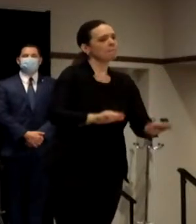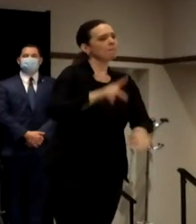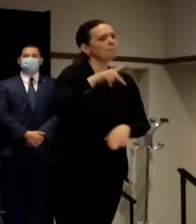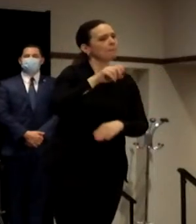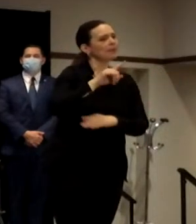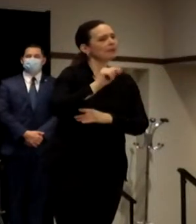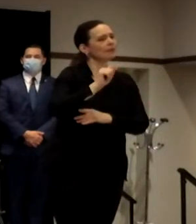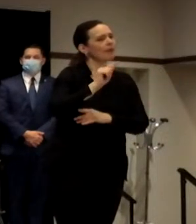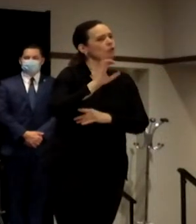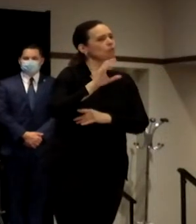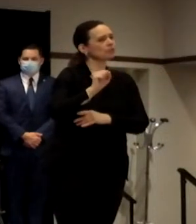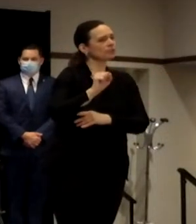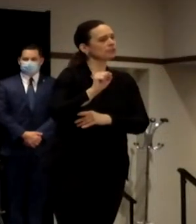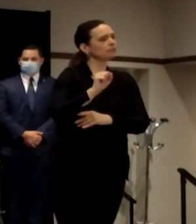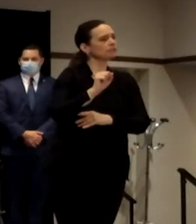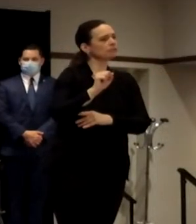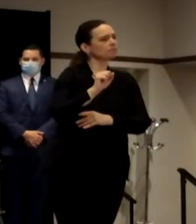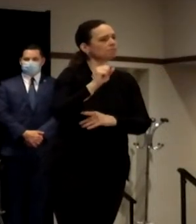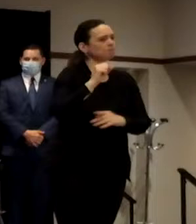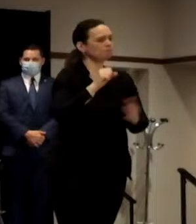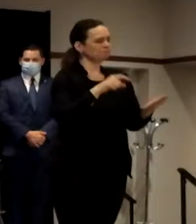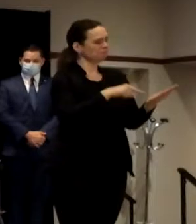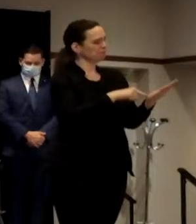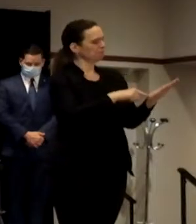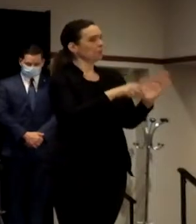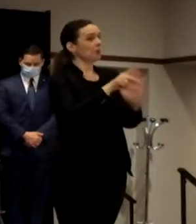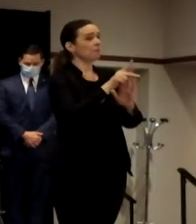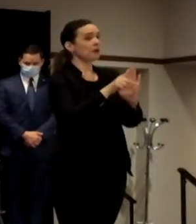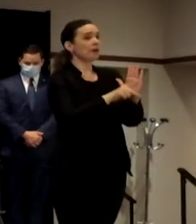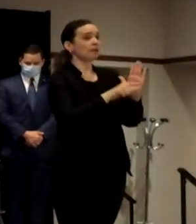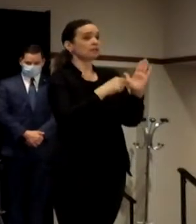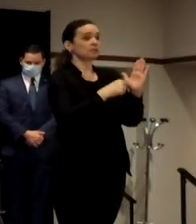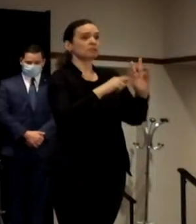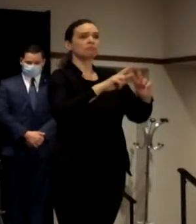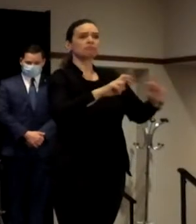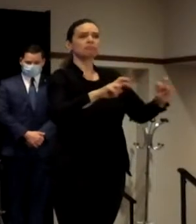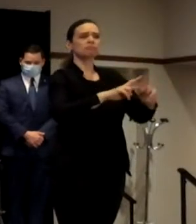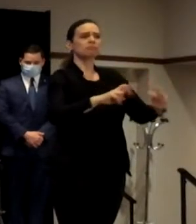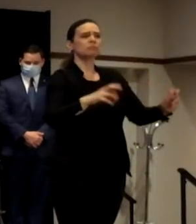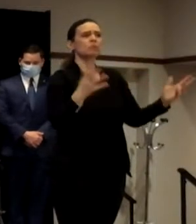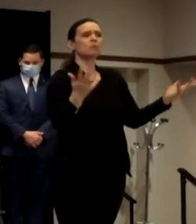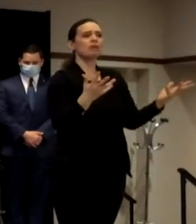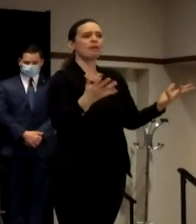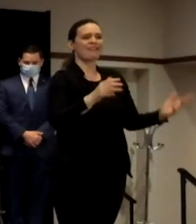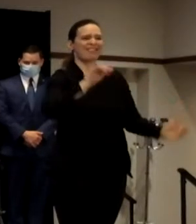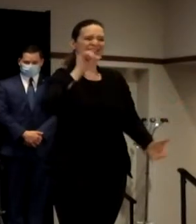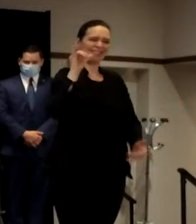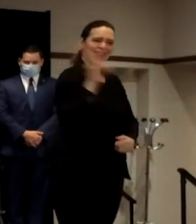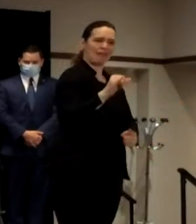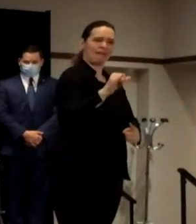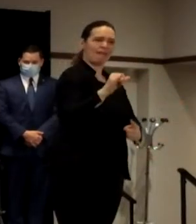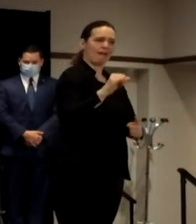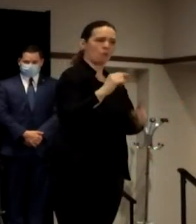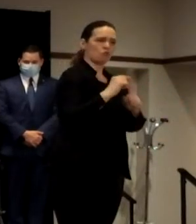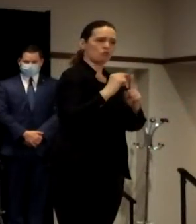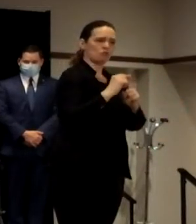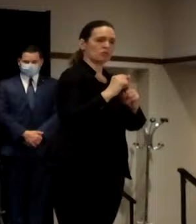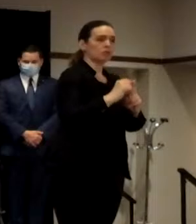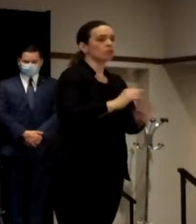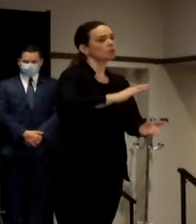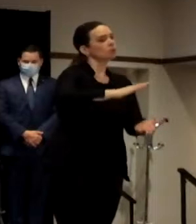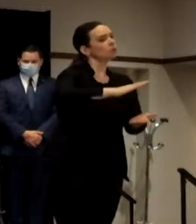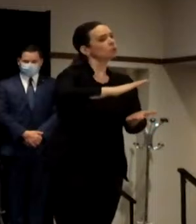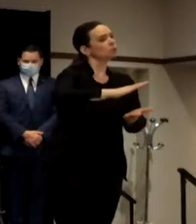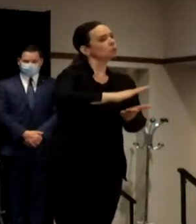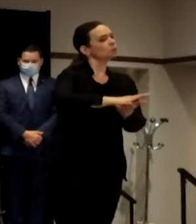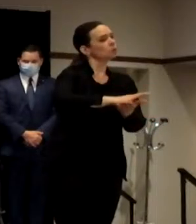are created based on what the information comes out from review of literature. Schools and school-supported programs are